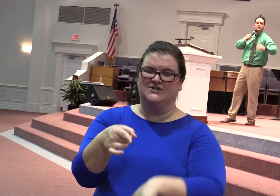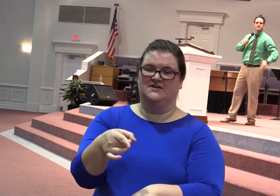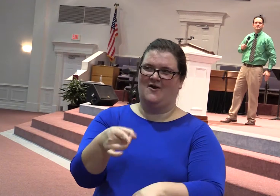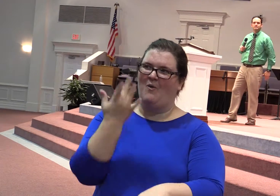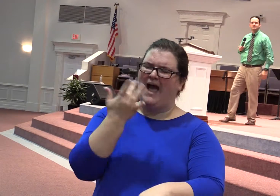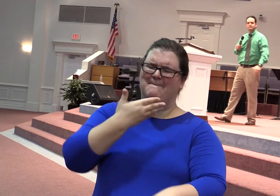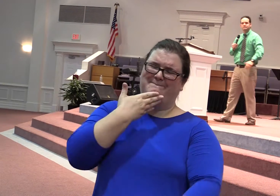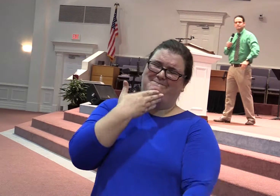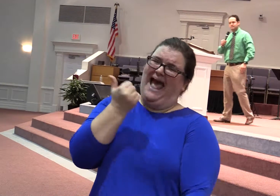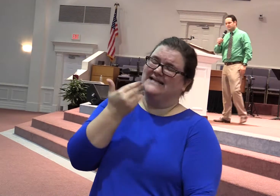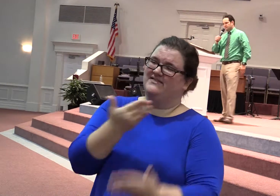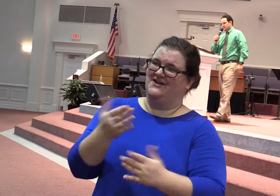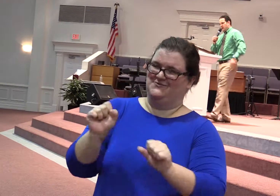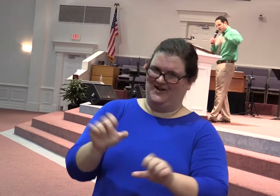do.